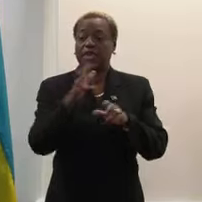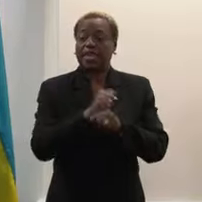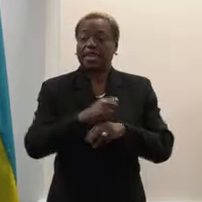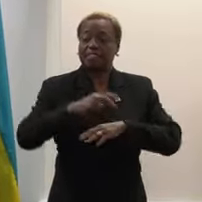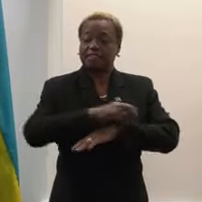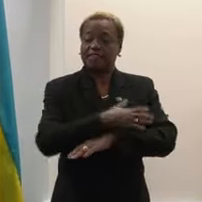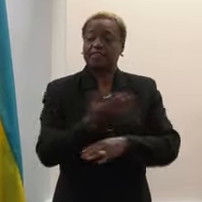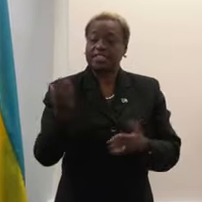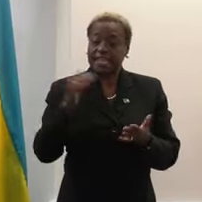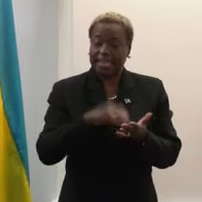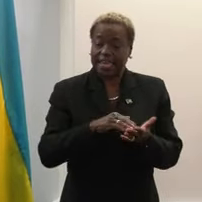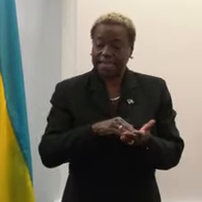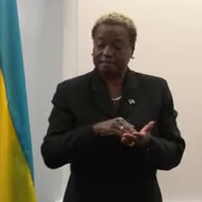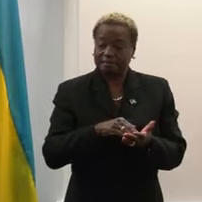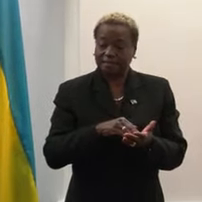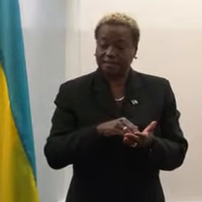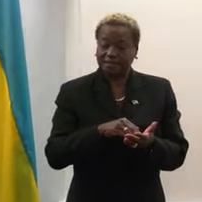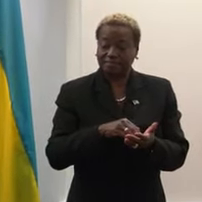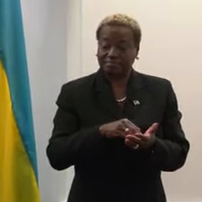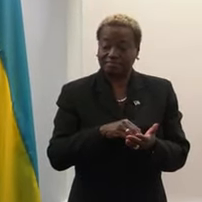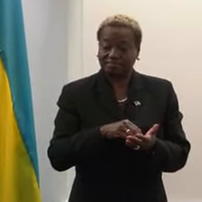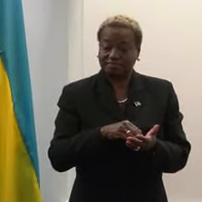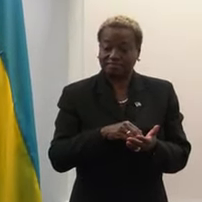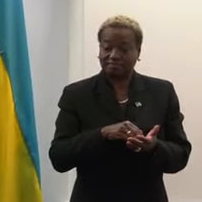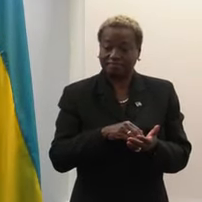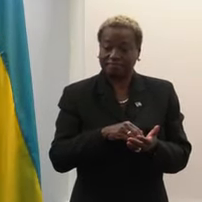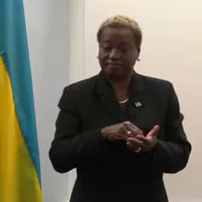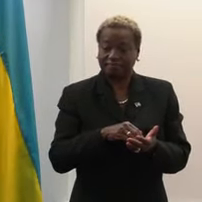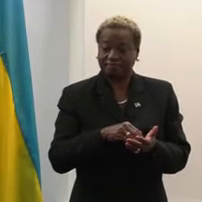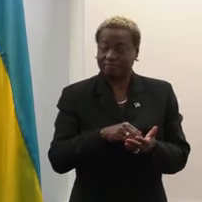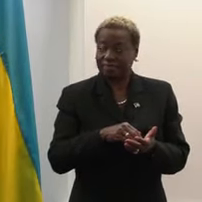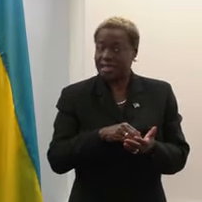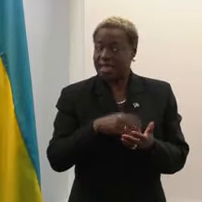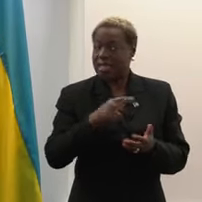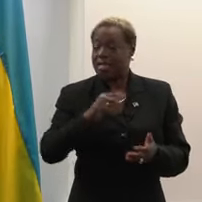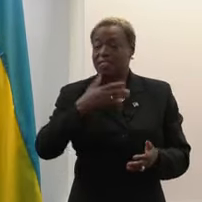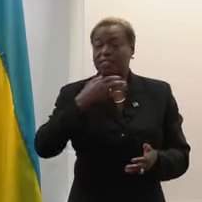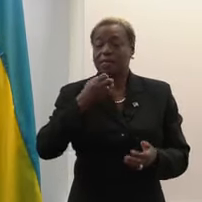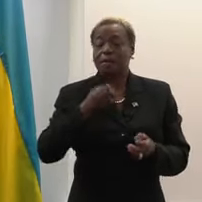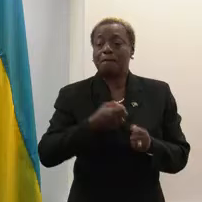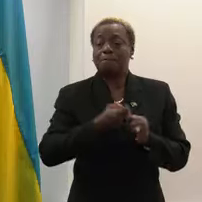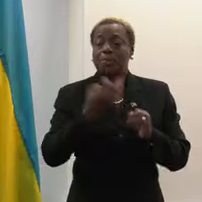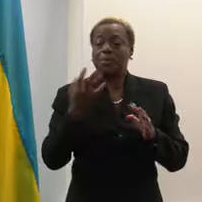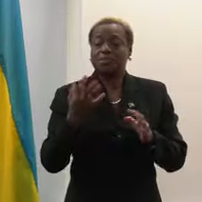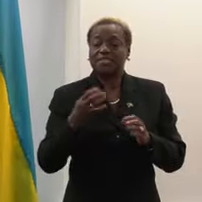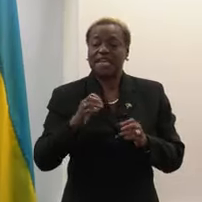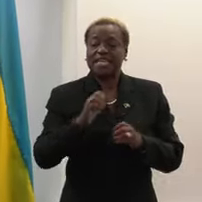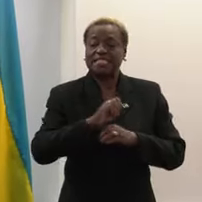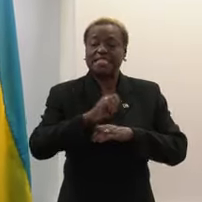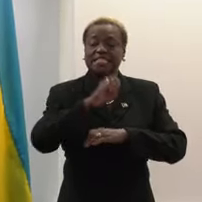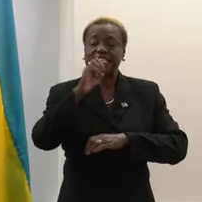again? The most esteemed infectious diseases doctor in the world.